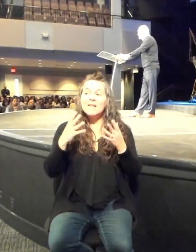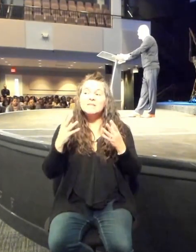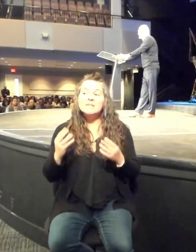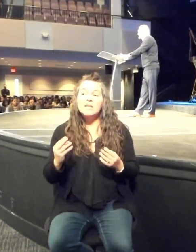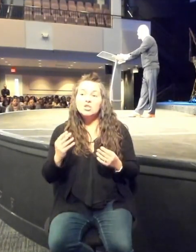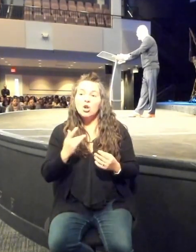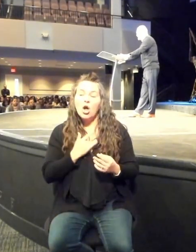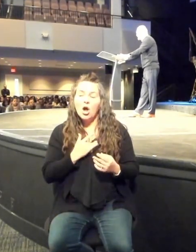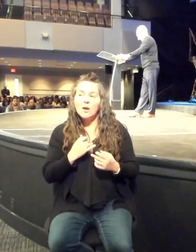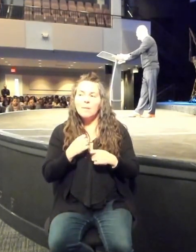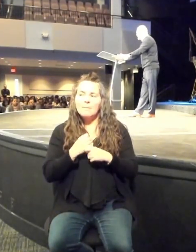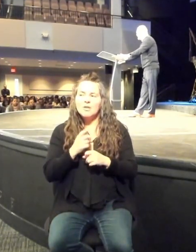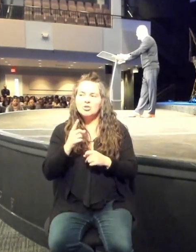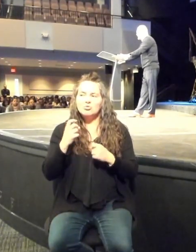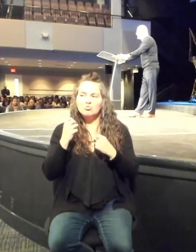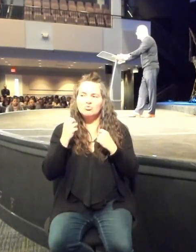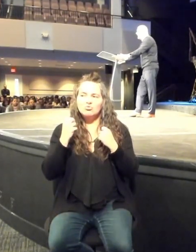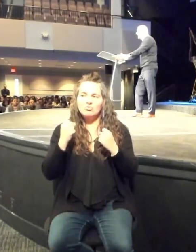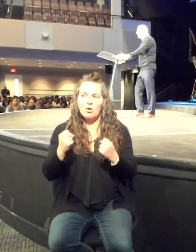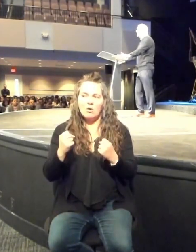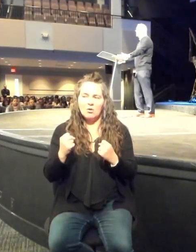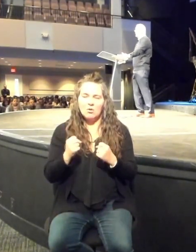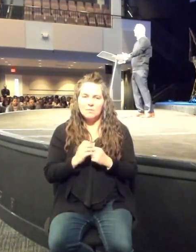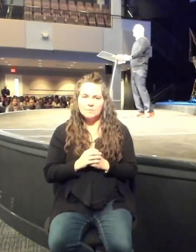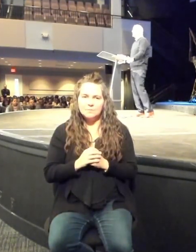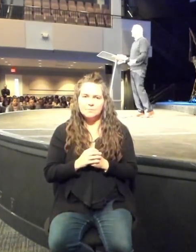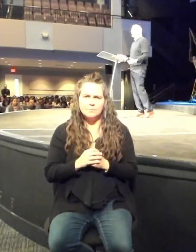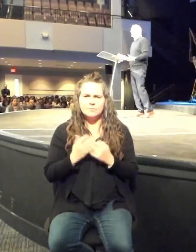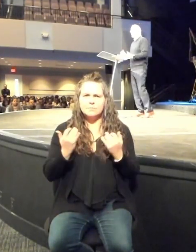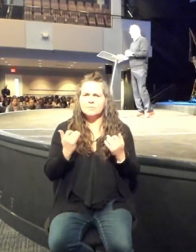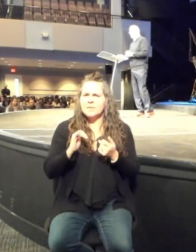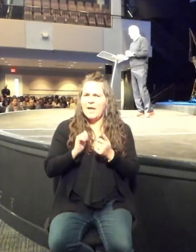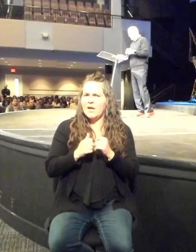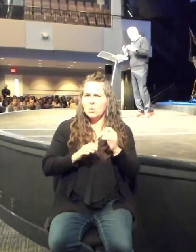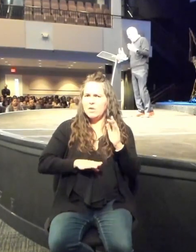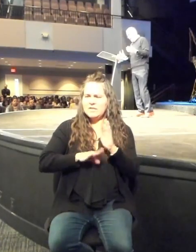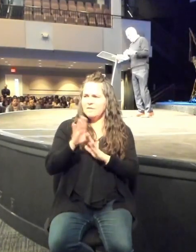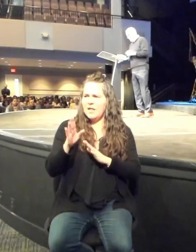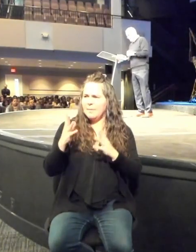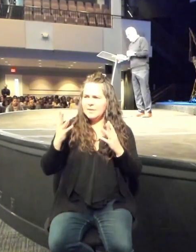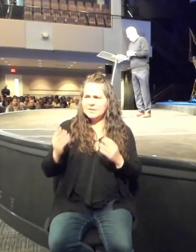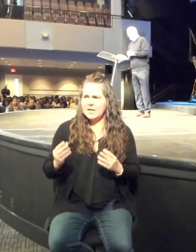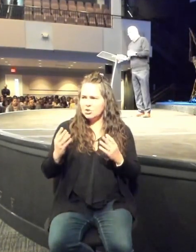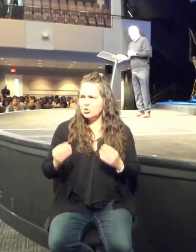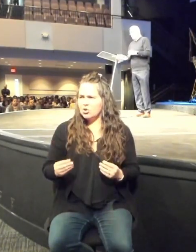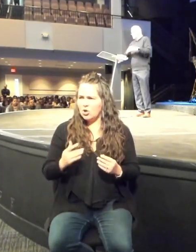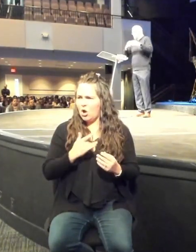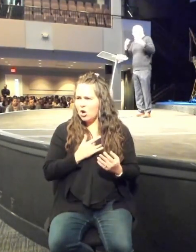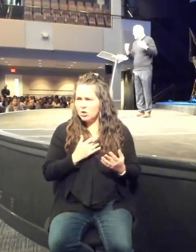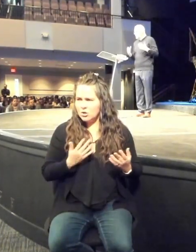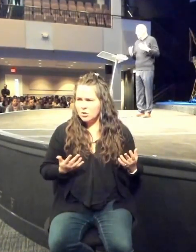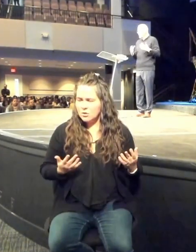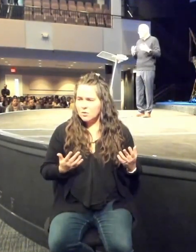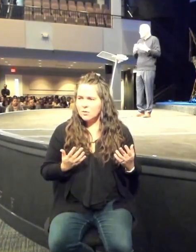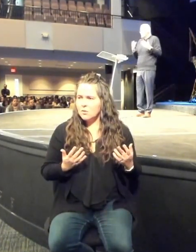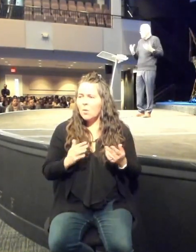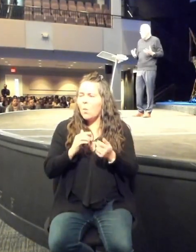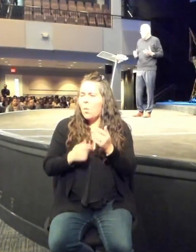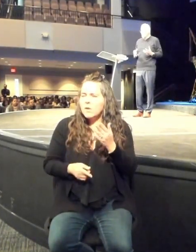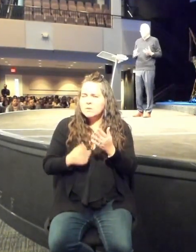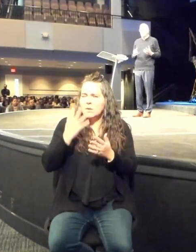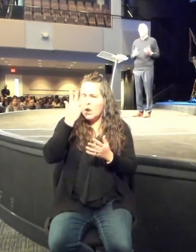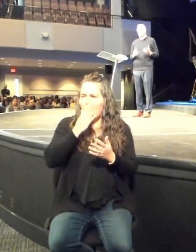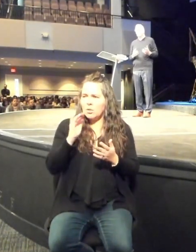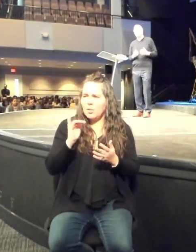makes you strong. Now, how do we develop this tender heart? What's required? What does it look like? What does this